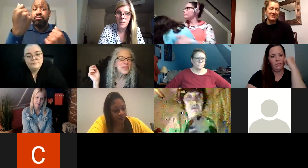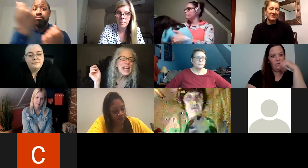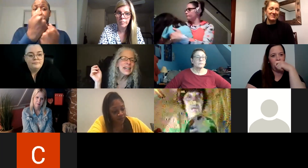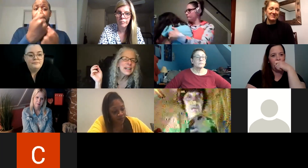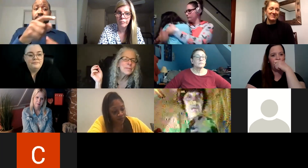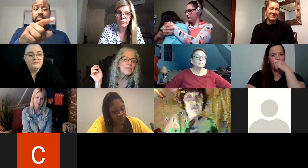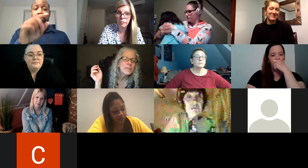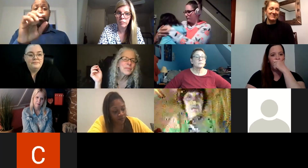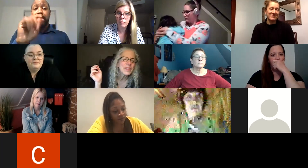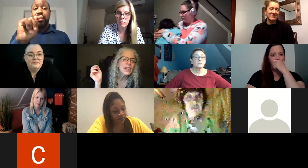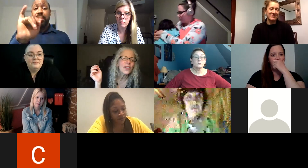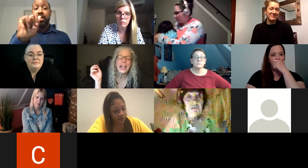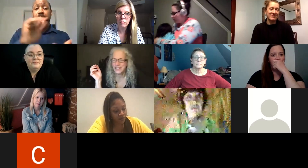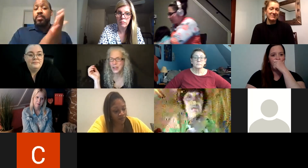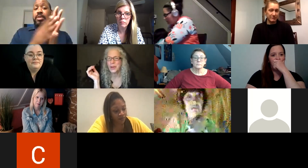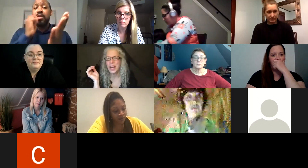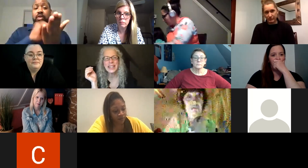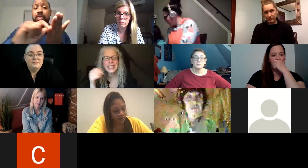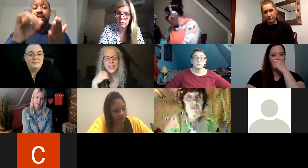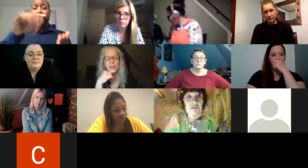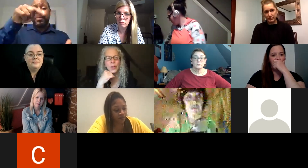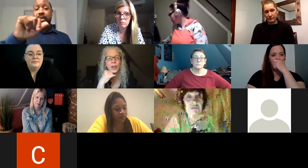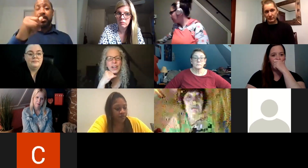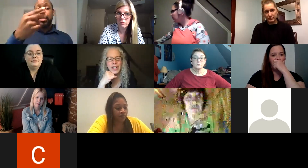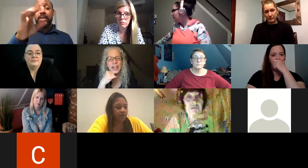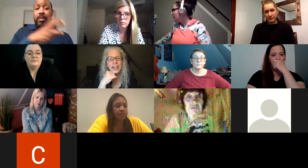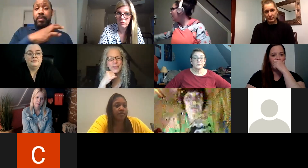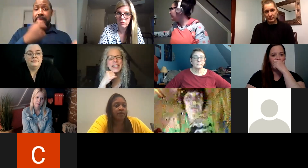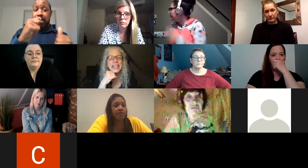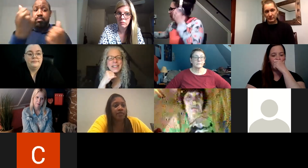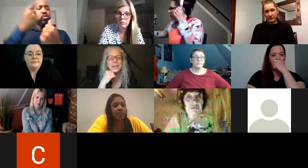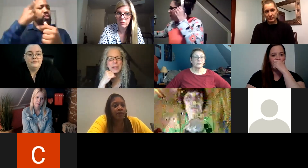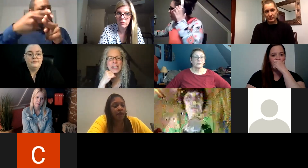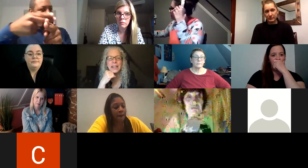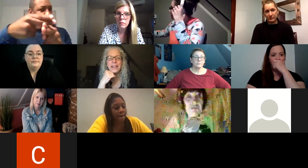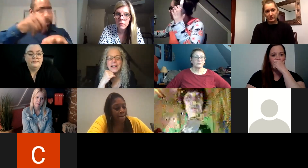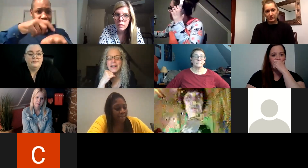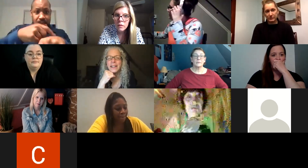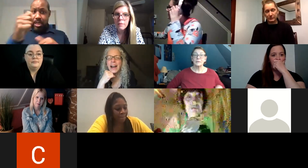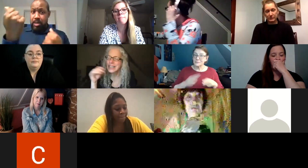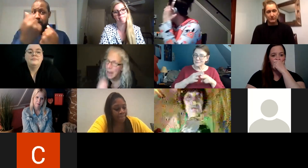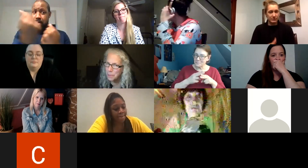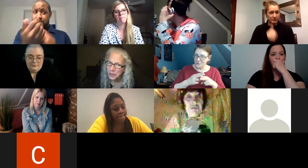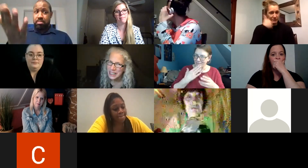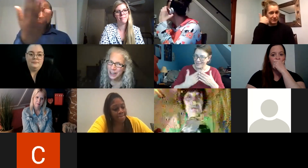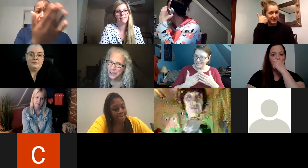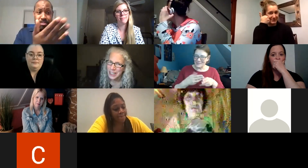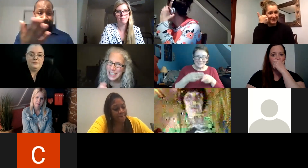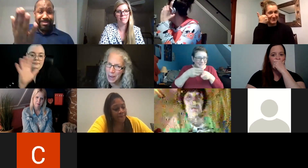And okay, so I'd like to hear a vote for Tina to be a temporary secretary,